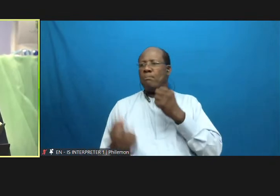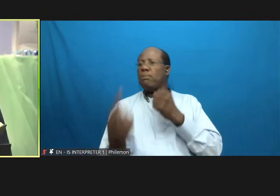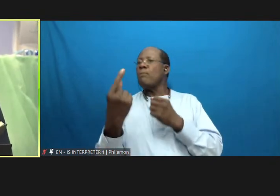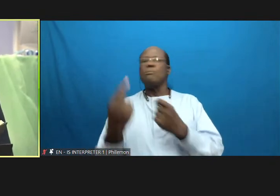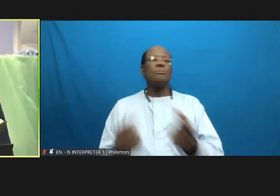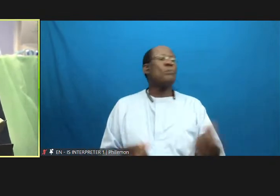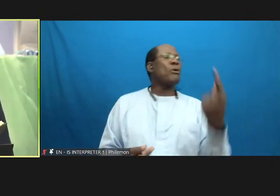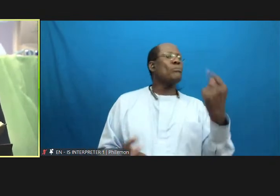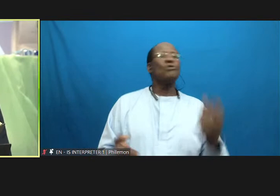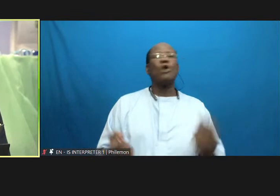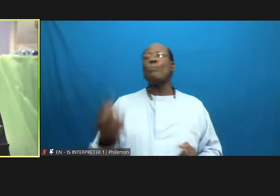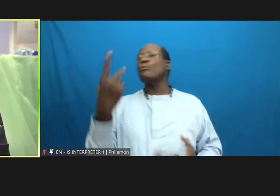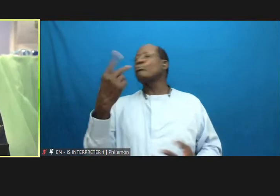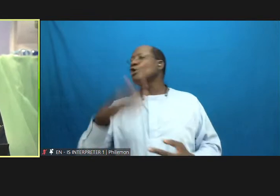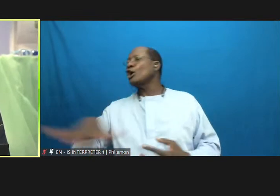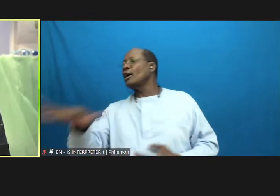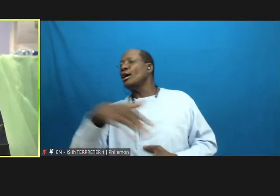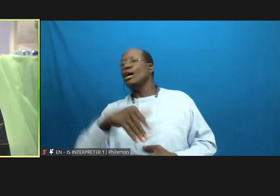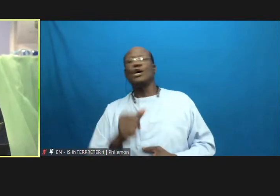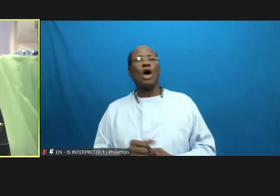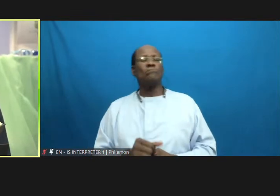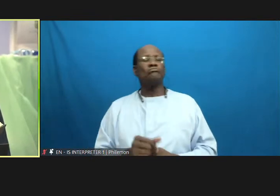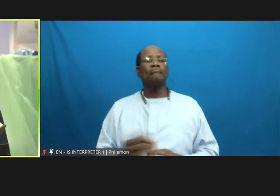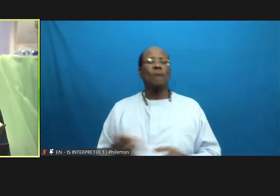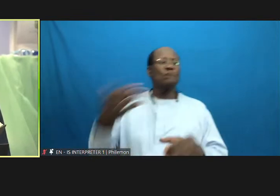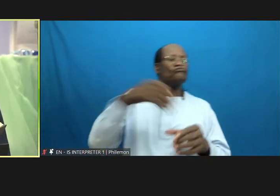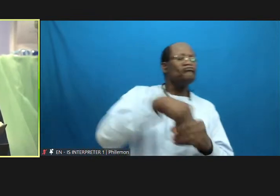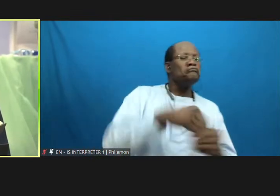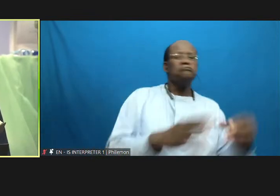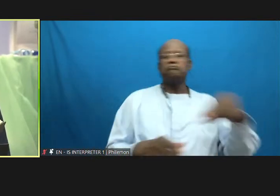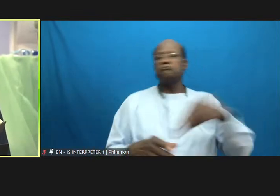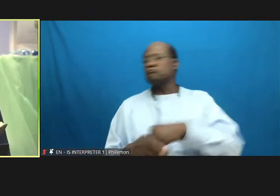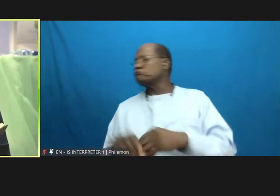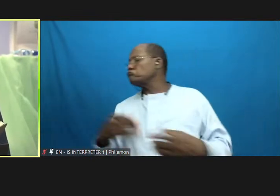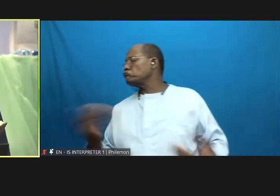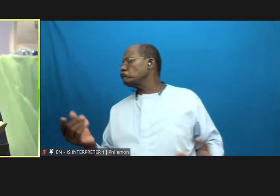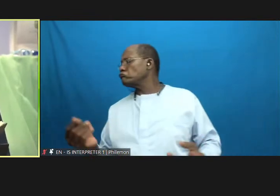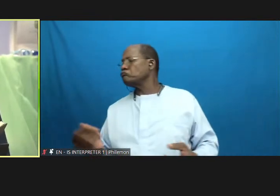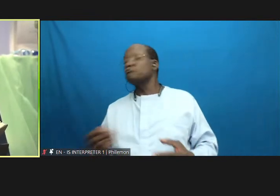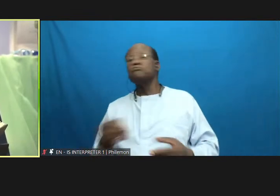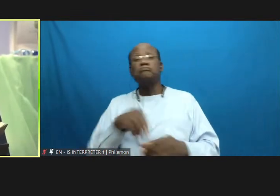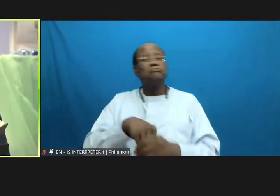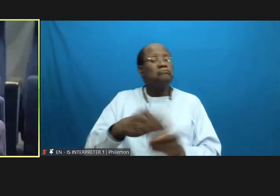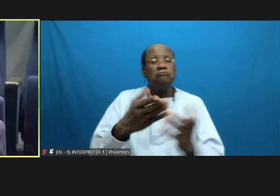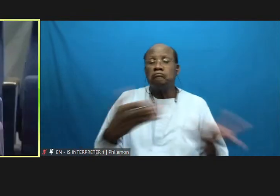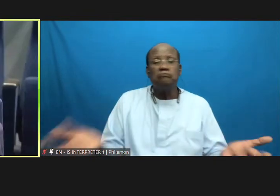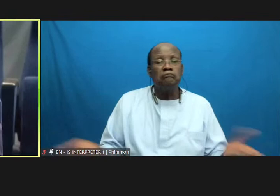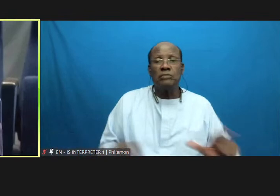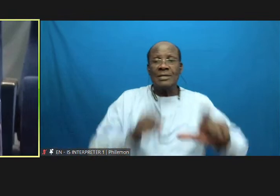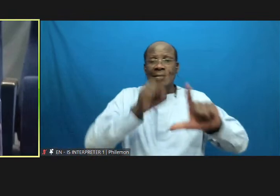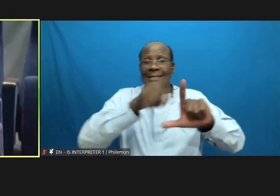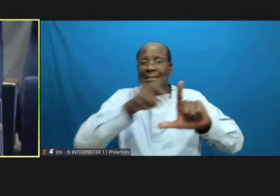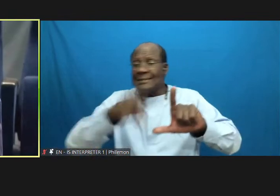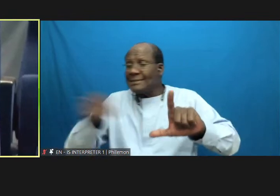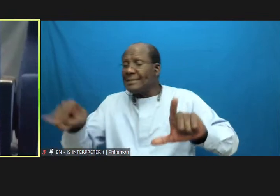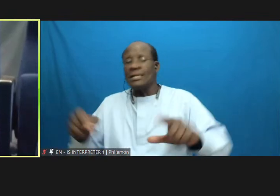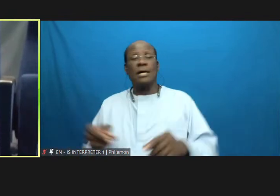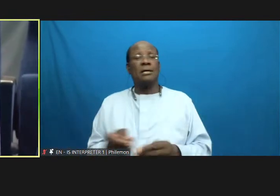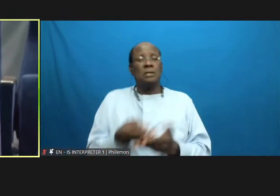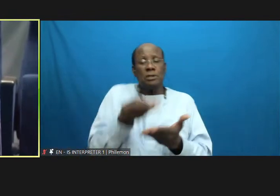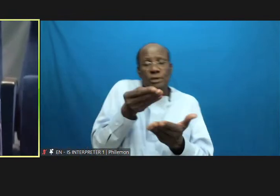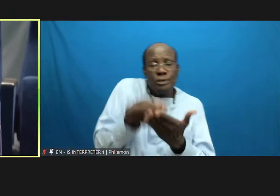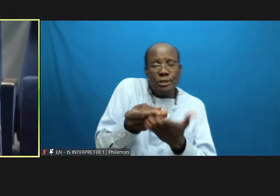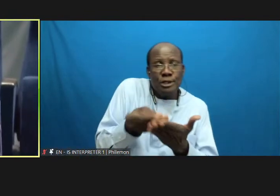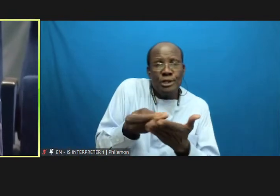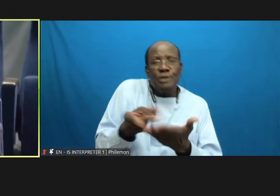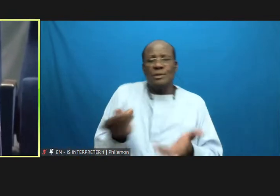areas, which include data, financing, and the ability of having reliable sources of financing